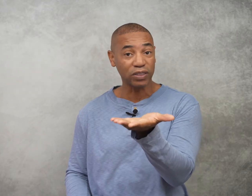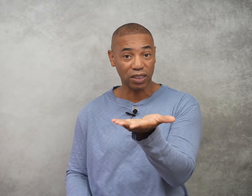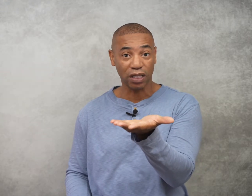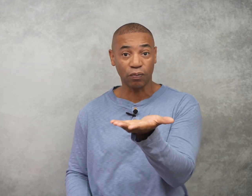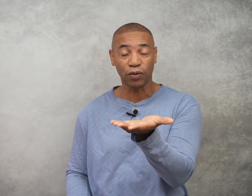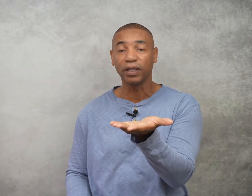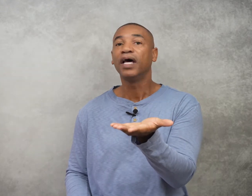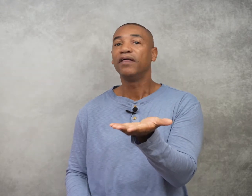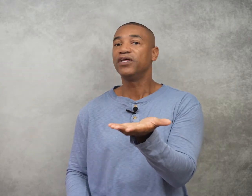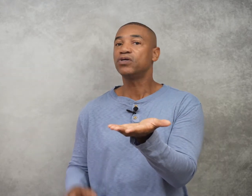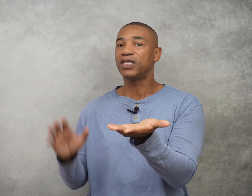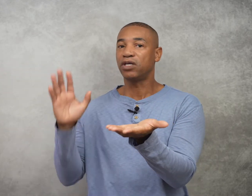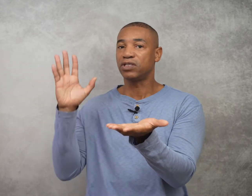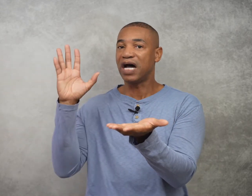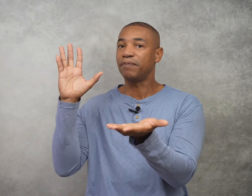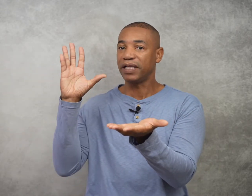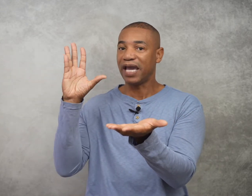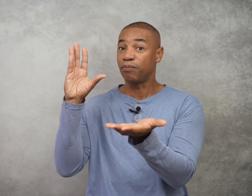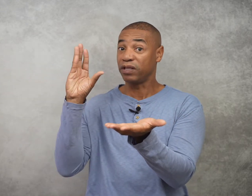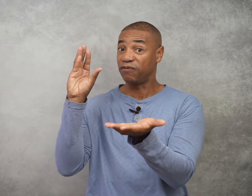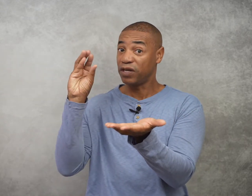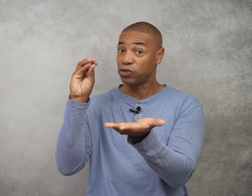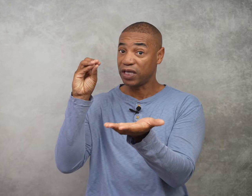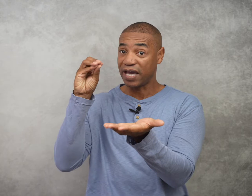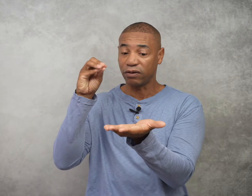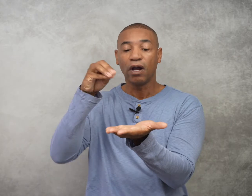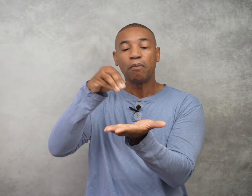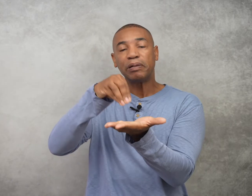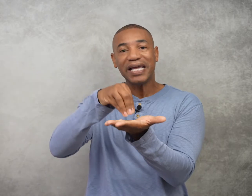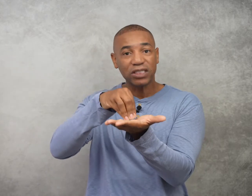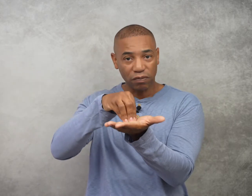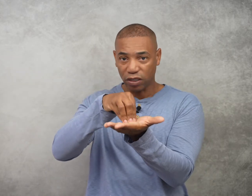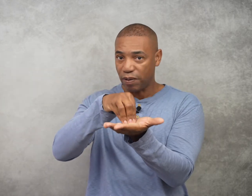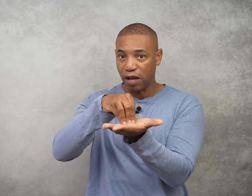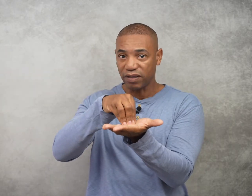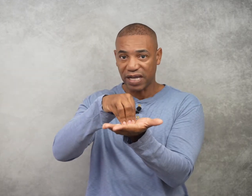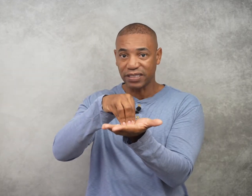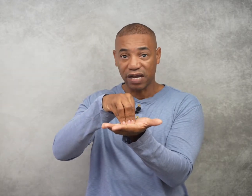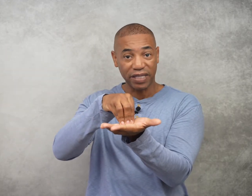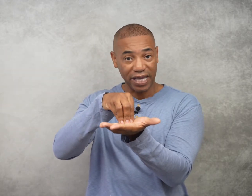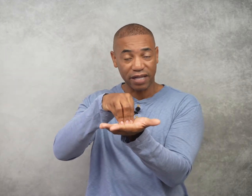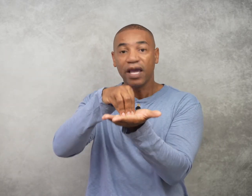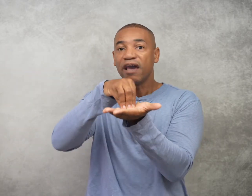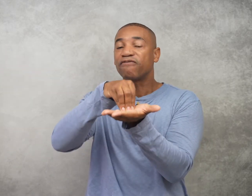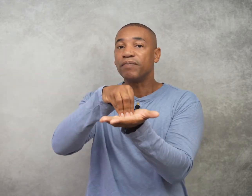extended upward. Then you'll take your dominant hand, bring the fingers together, place them on the palm of the non-dominant hand, and from